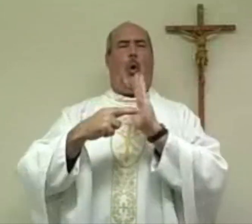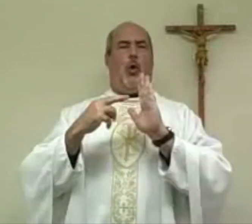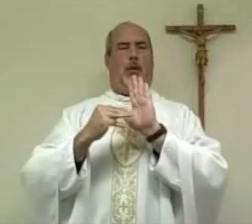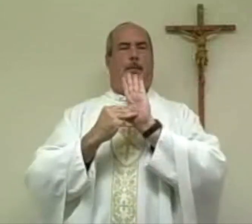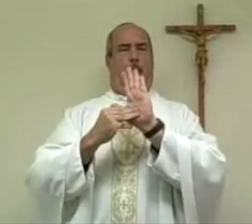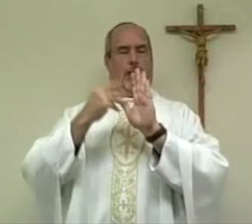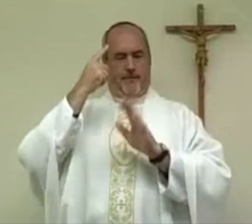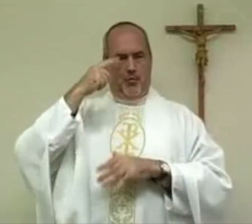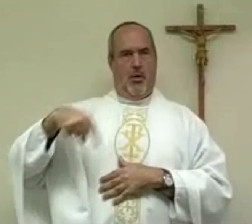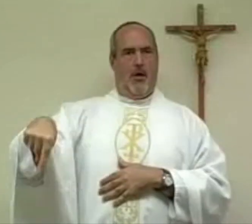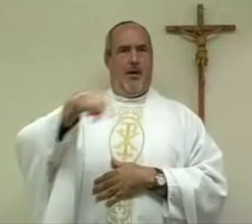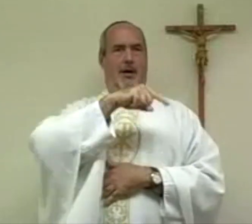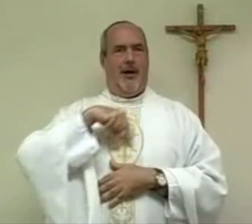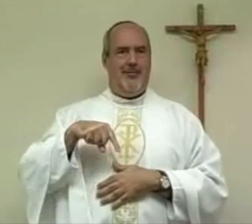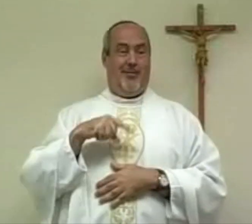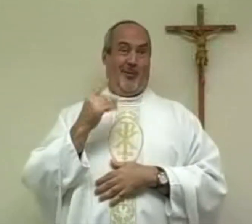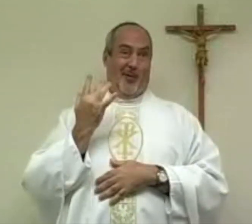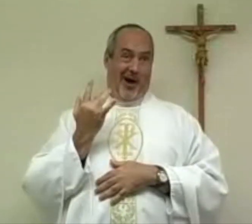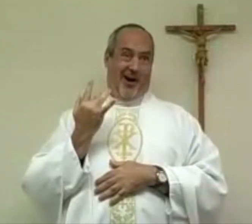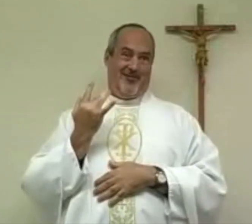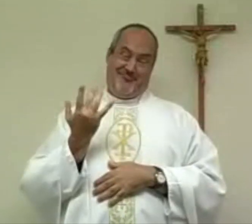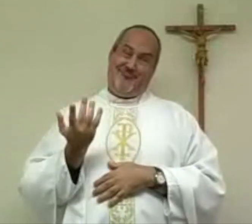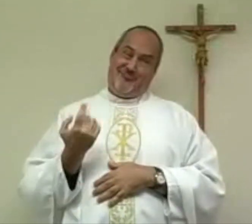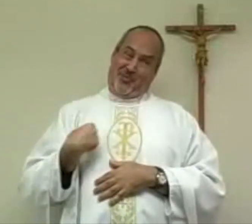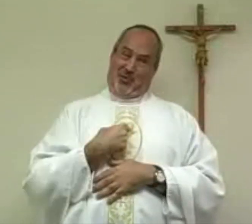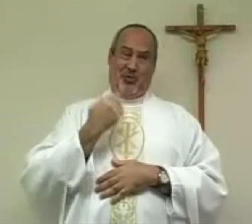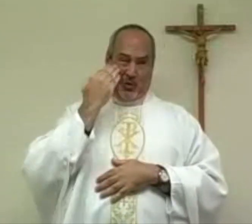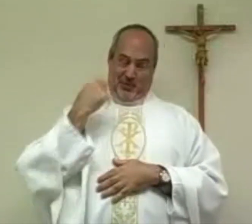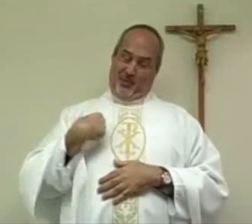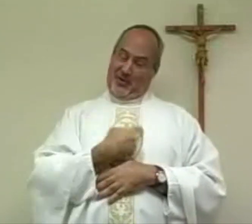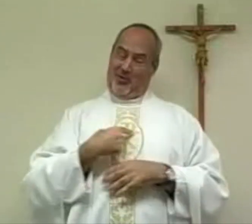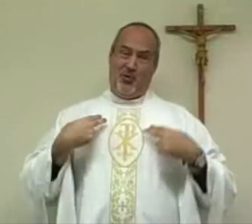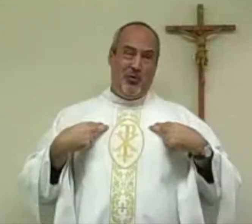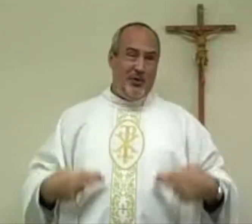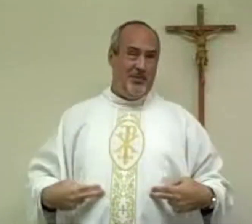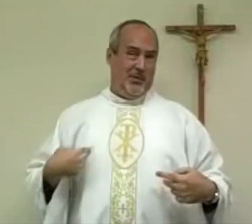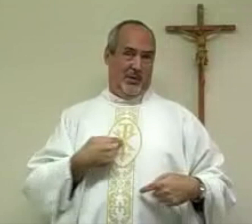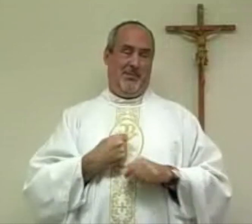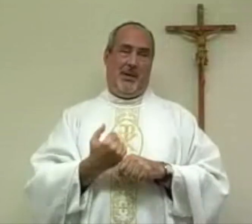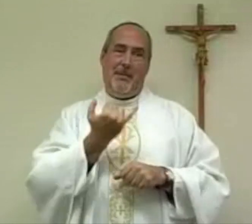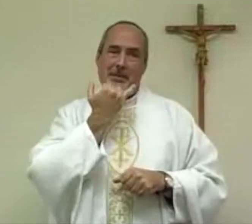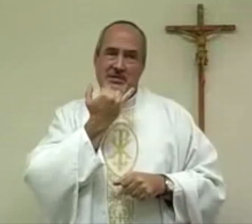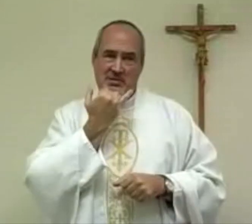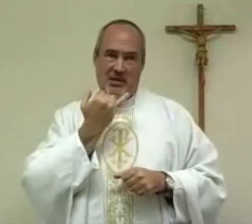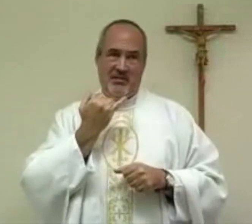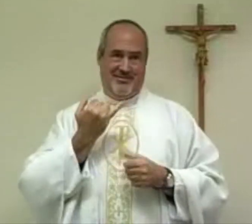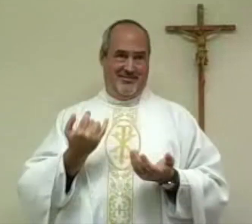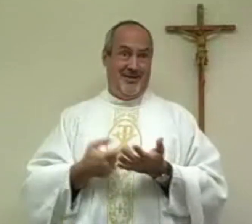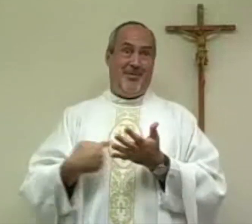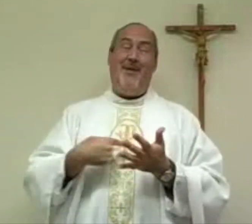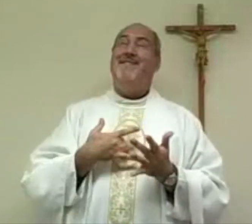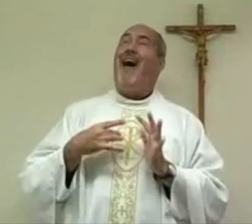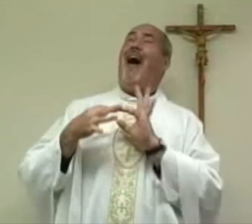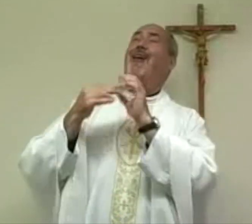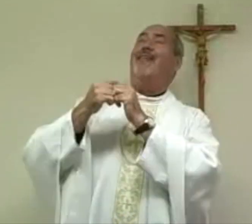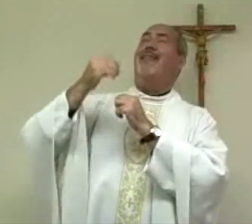Yes, Peter is a wonderful role model for all of us because we know that each one of us is human, that we each